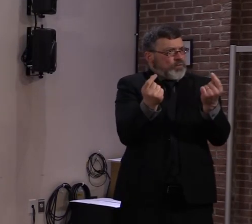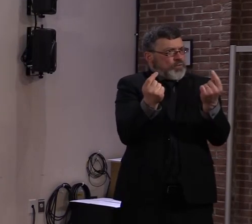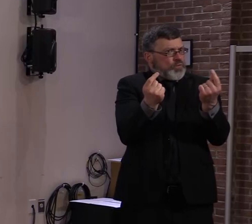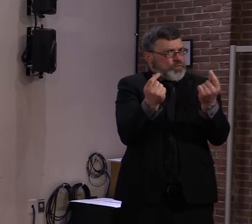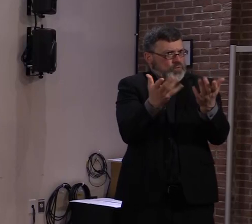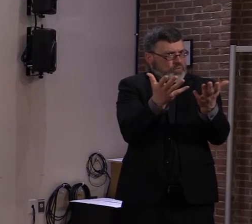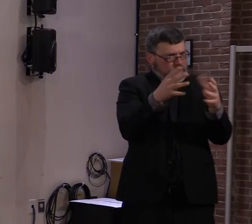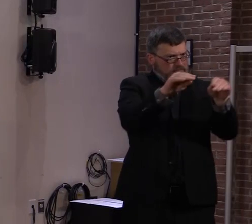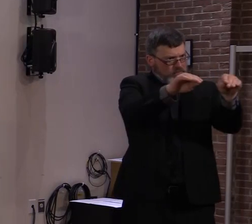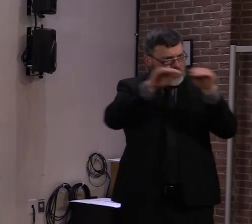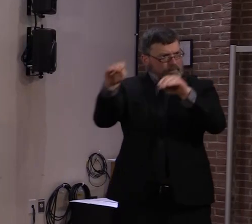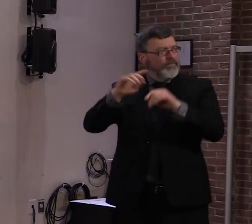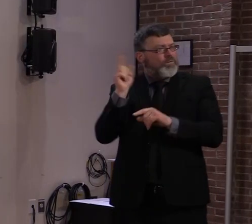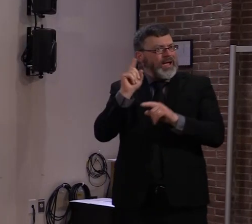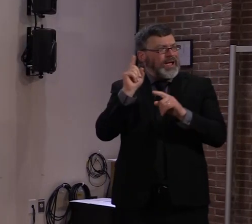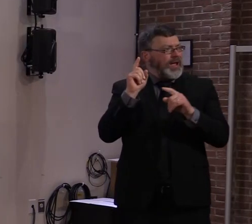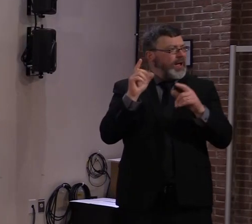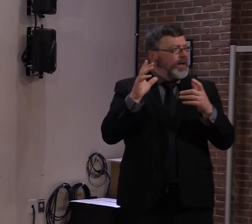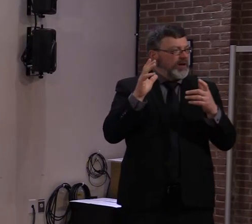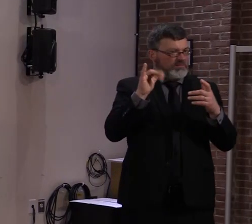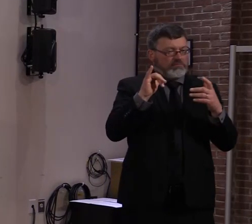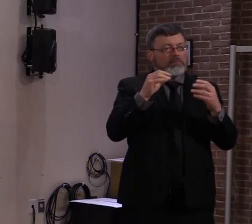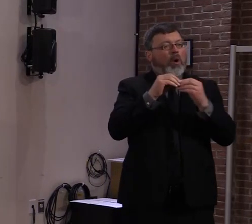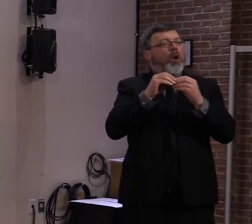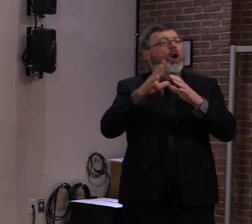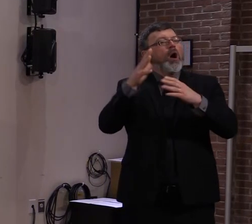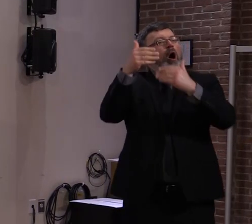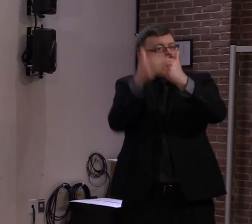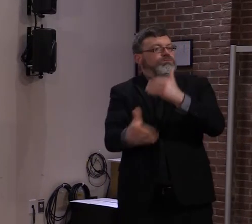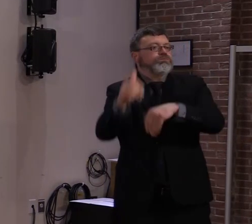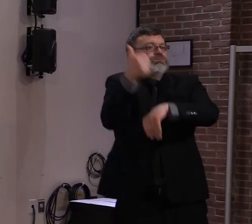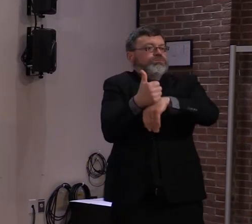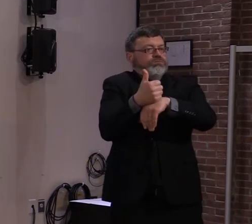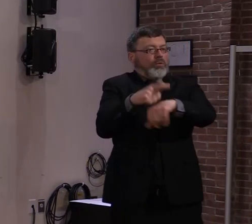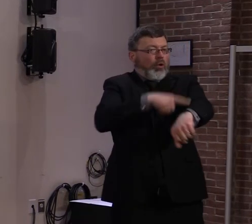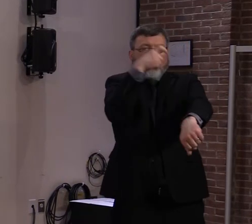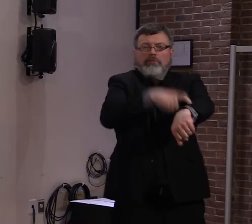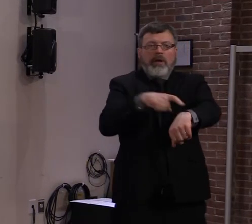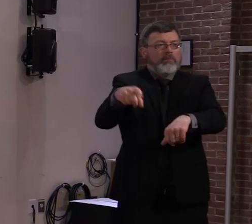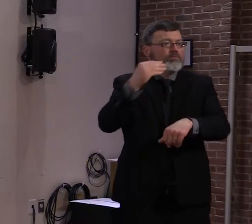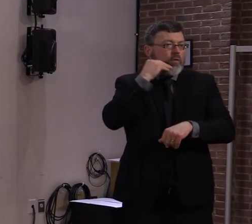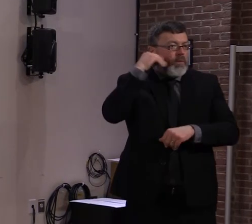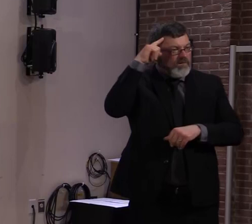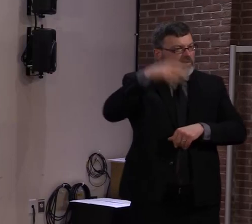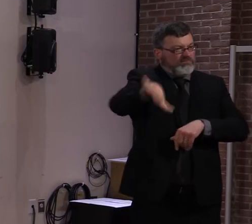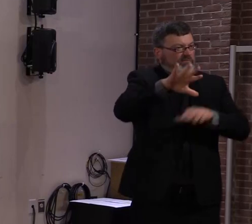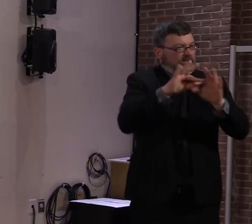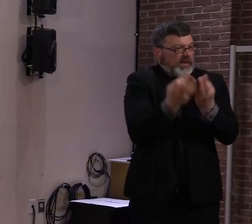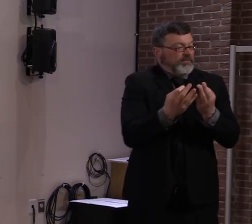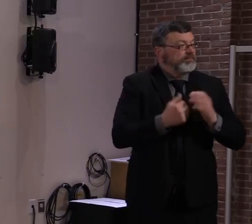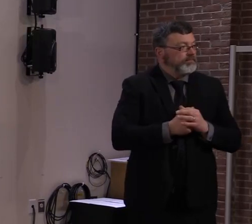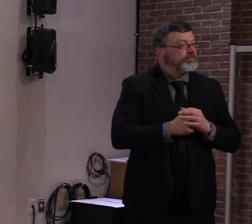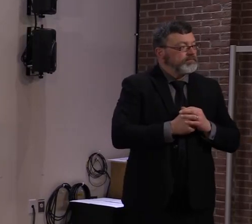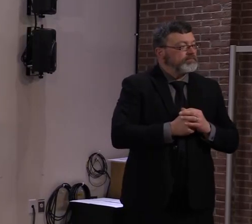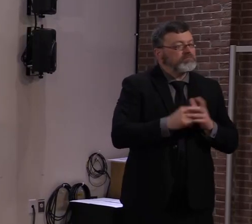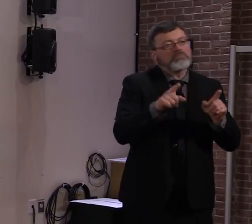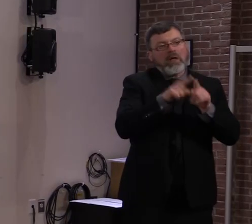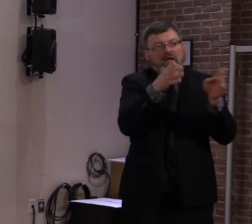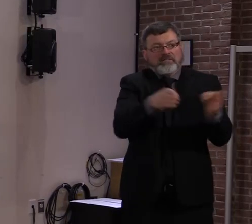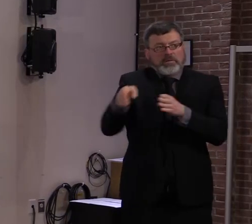experiencing homelessness out of motels and hotels to more supportive long-term housing and